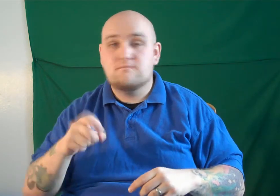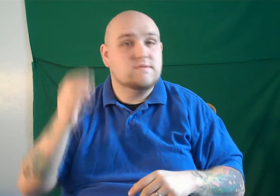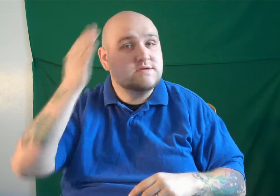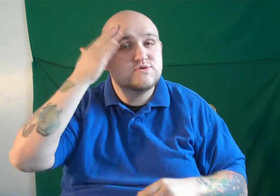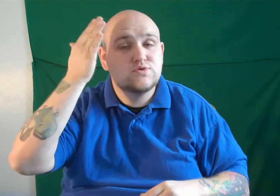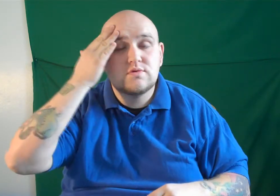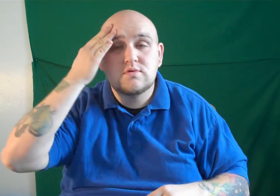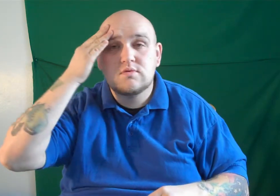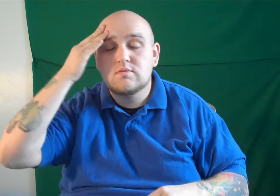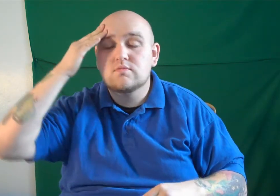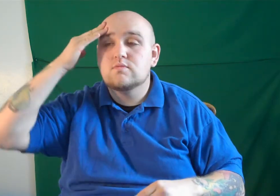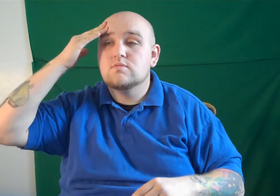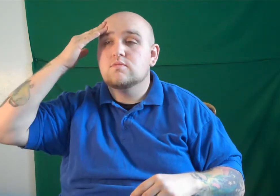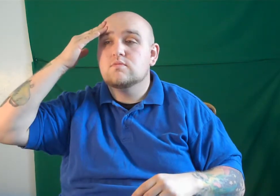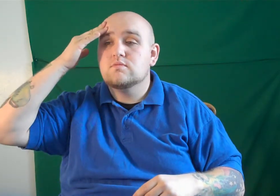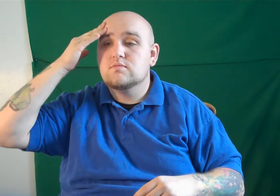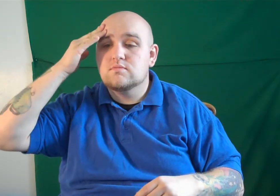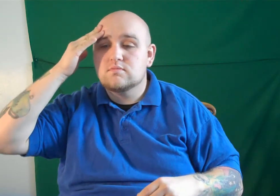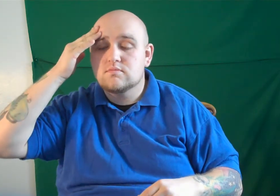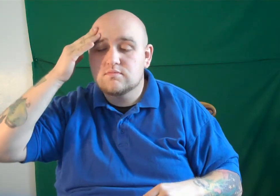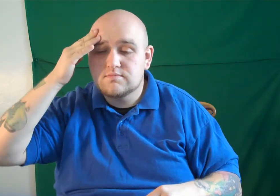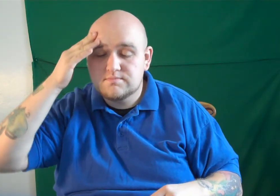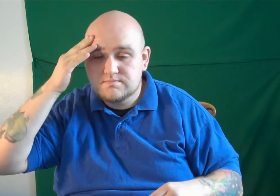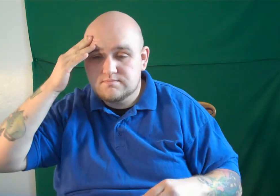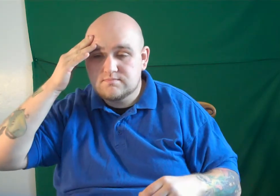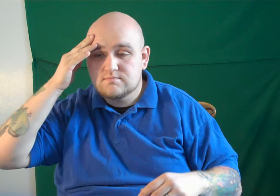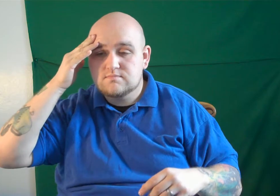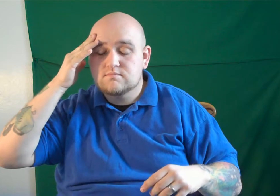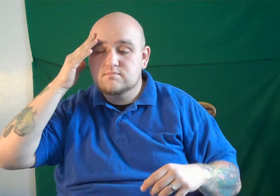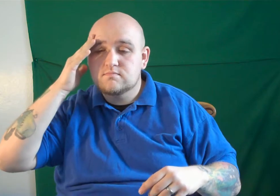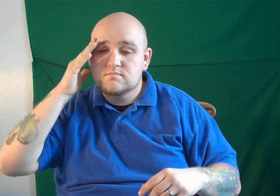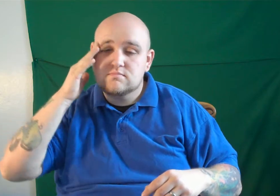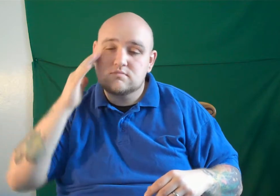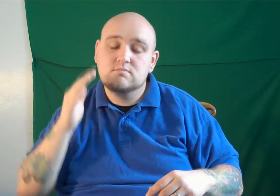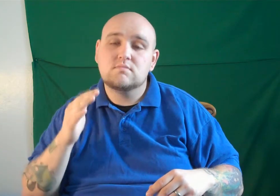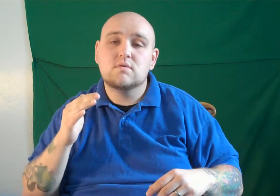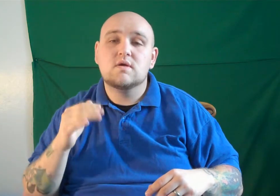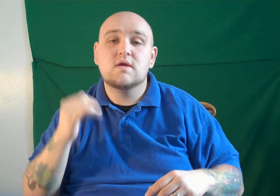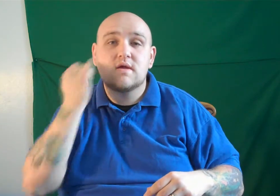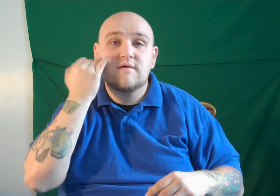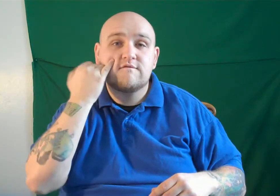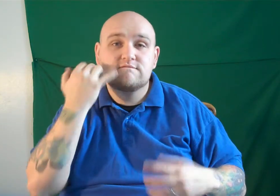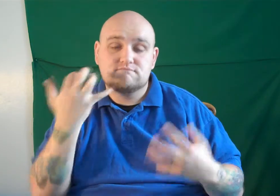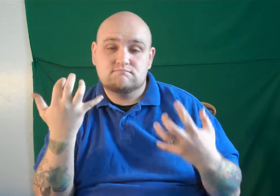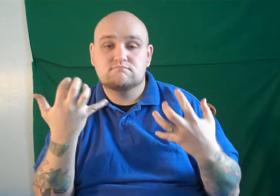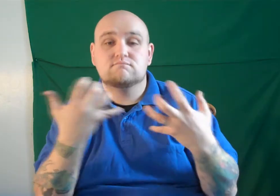to ensure that you're a good match between you, the interpreter, and the parties involved.